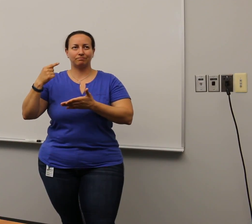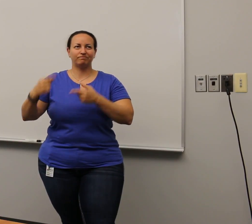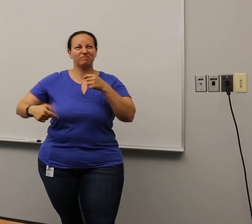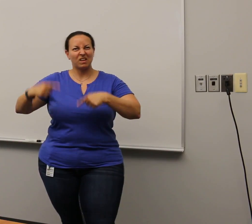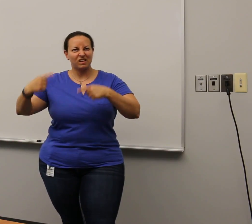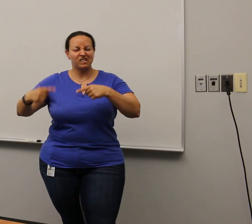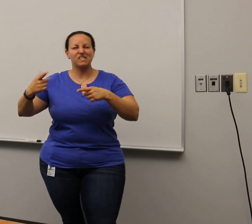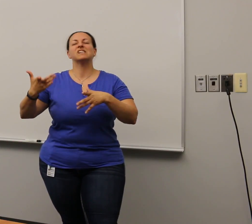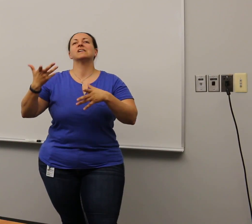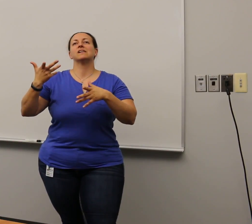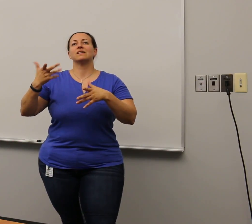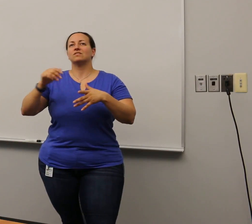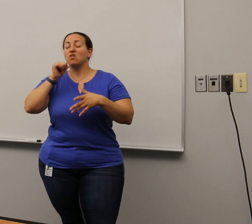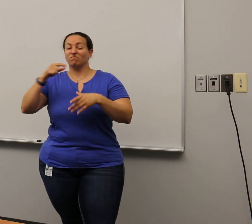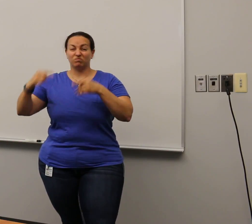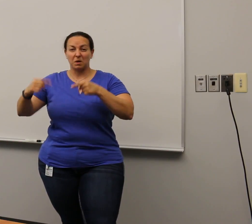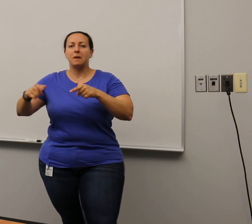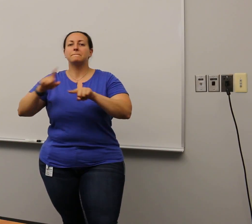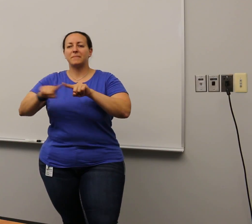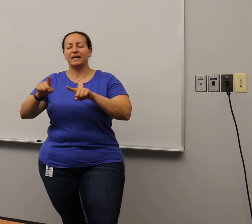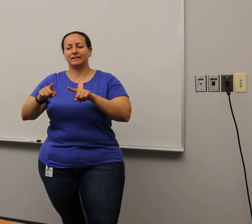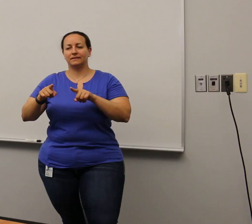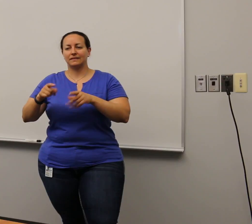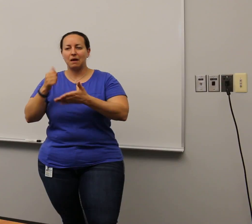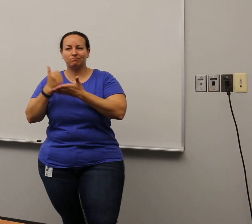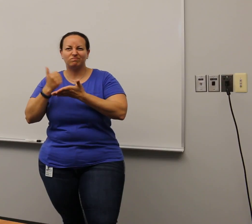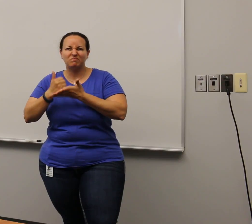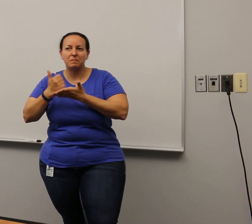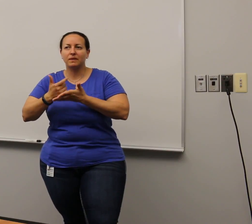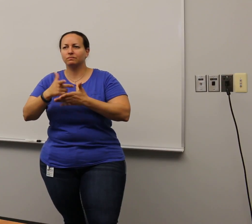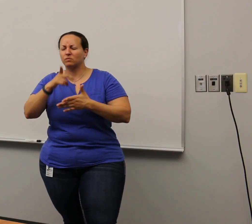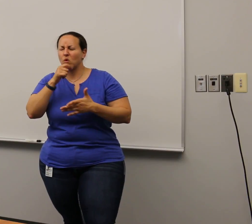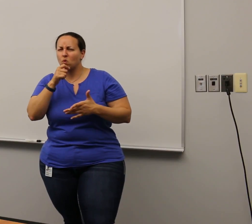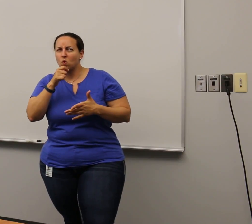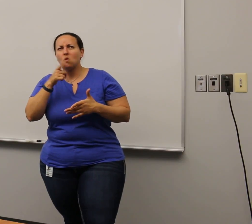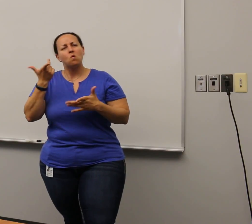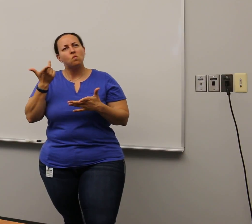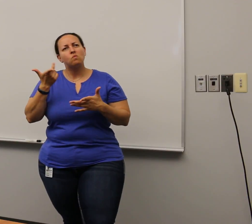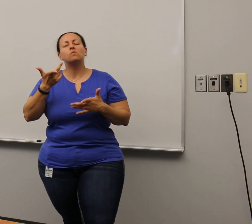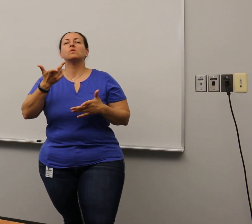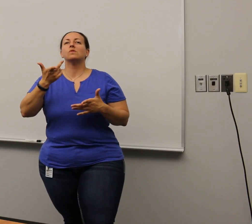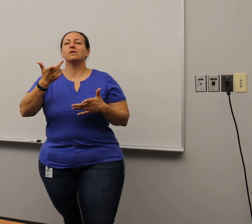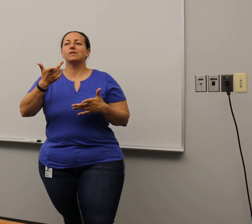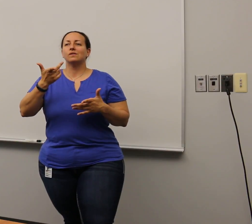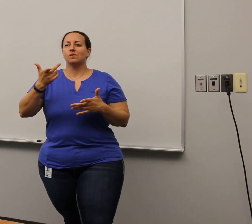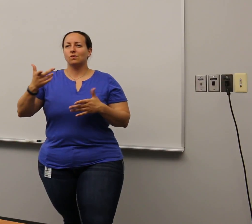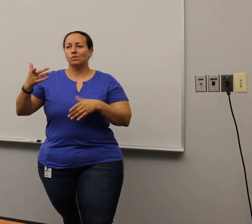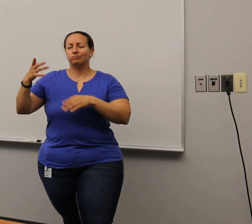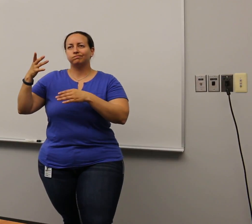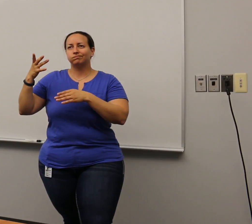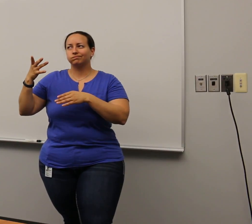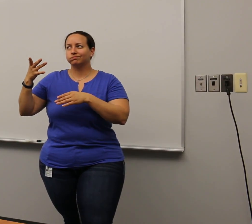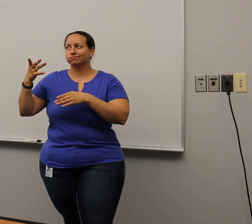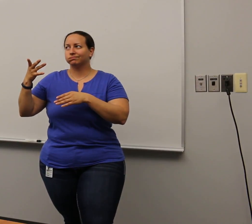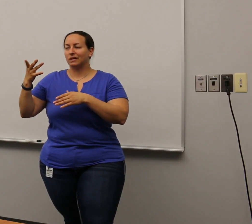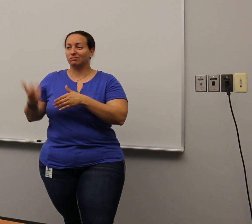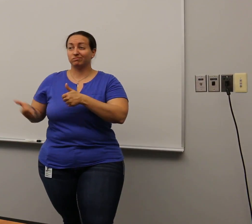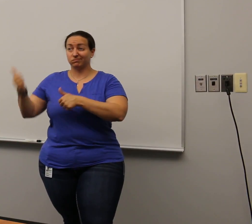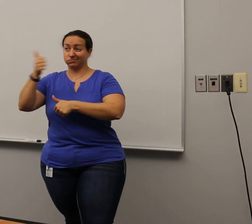potential laws. Still unsure of who's who? Here's a quick overview. Federal elected representatives